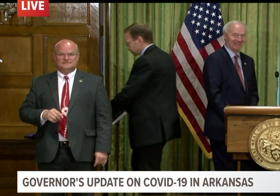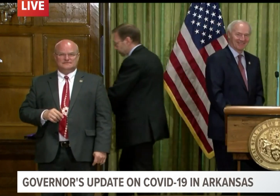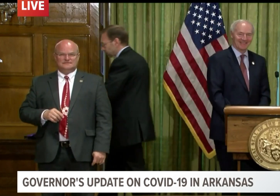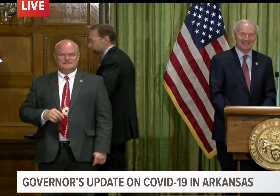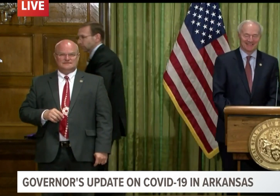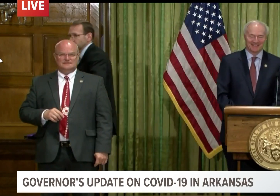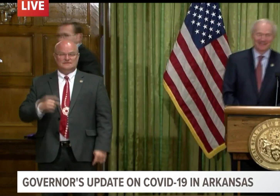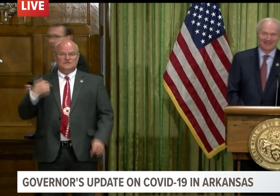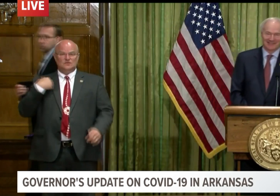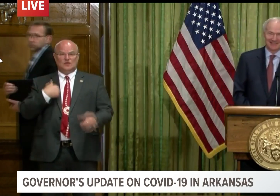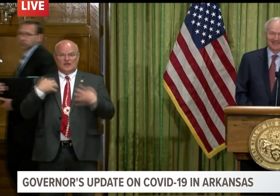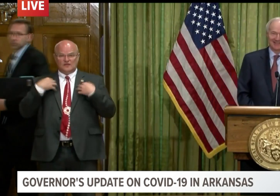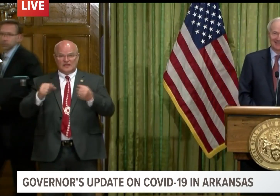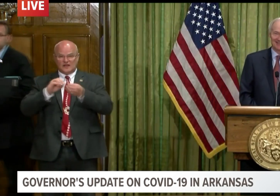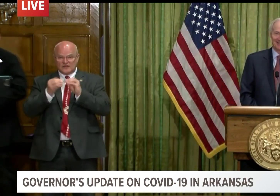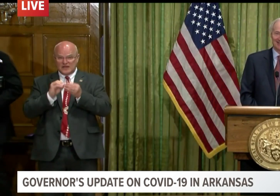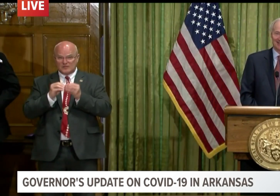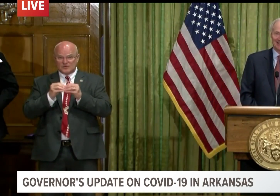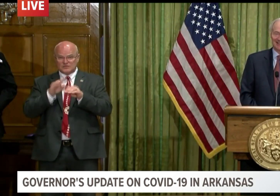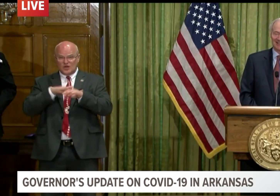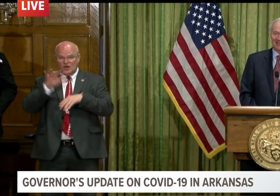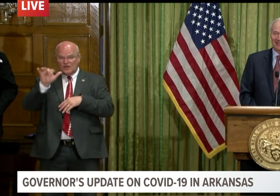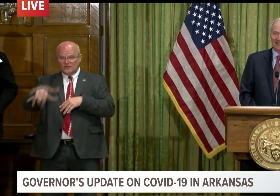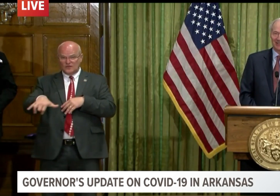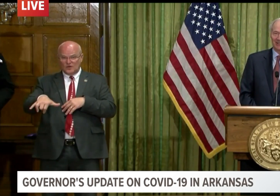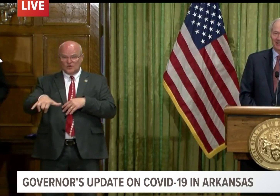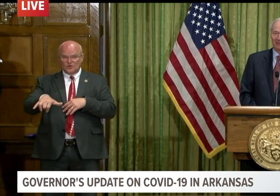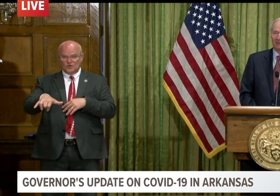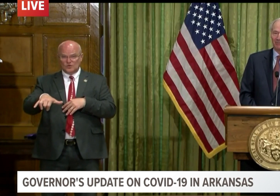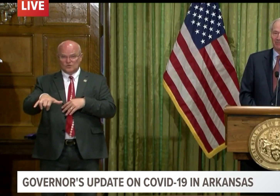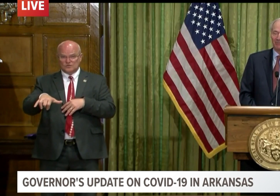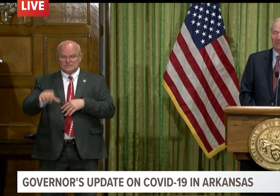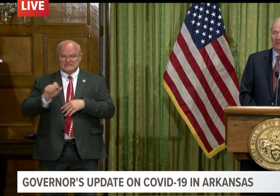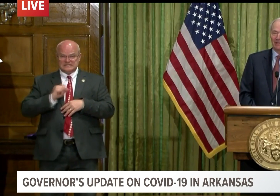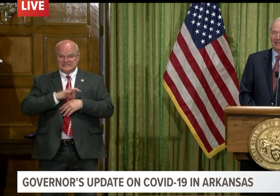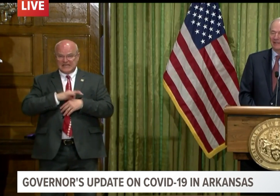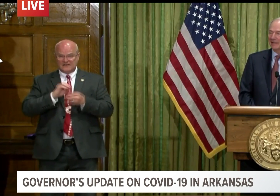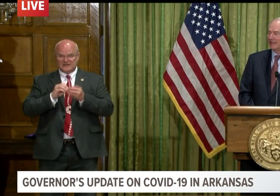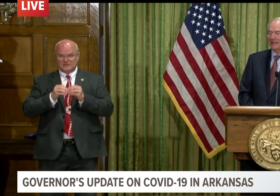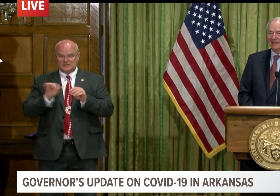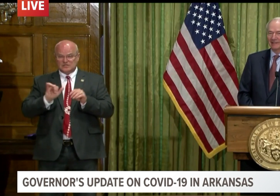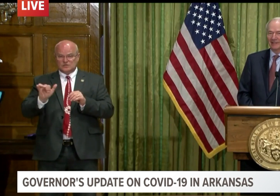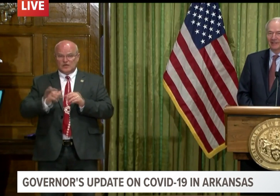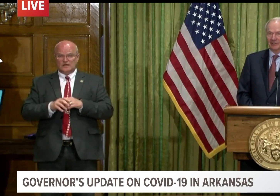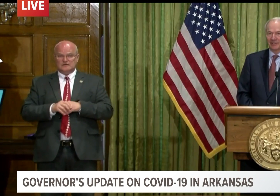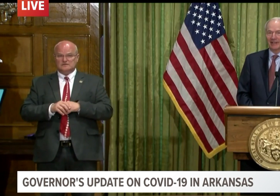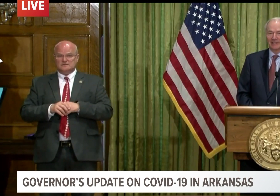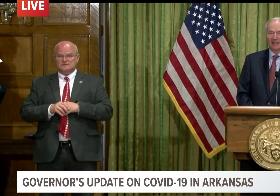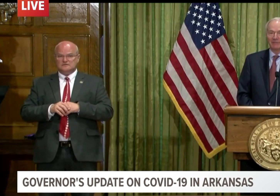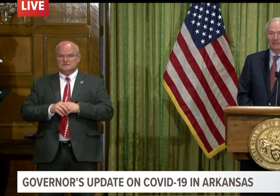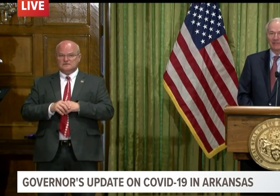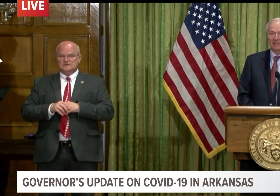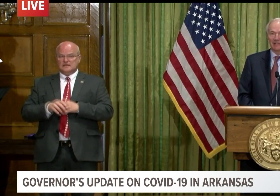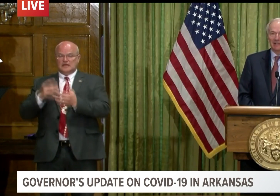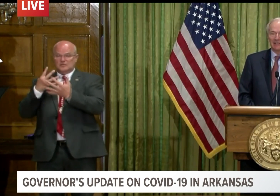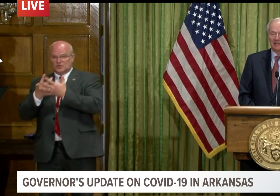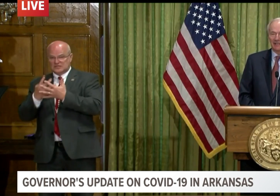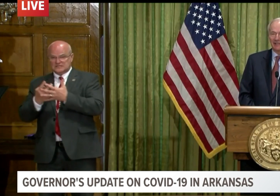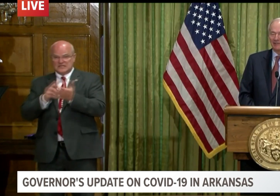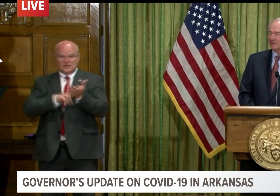I guess we have recovery numbers on those staff numbers as well? At